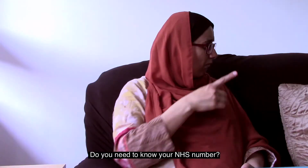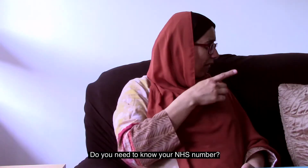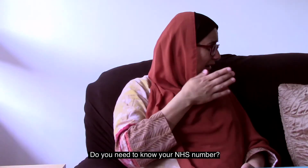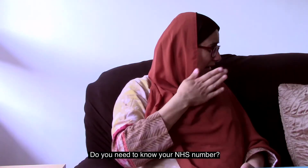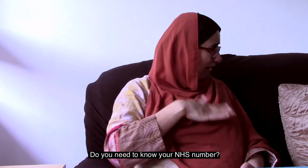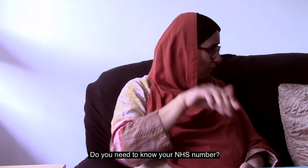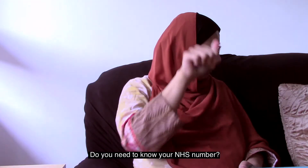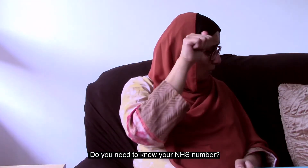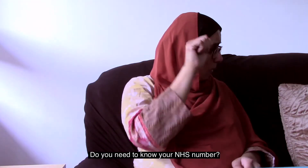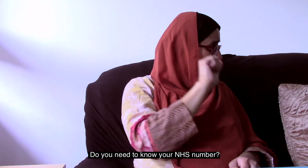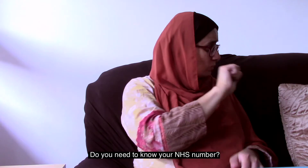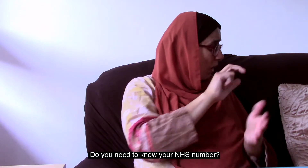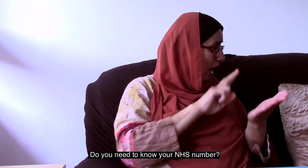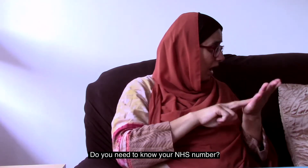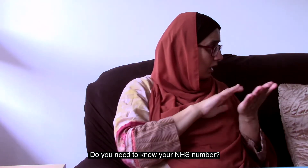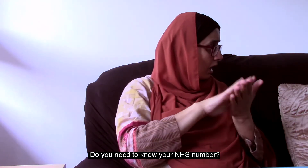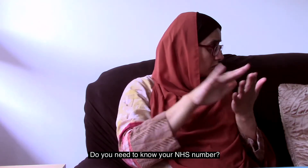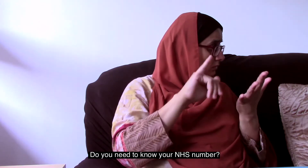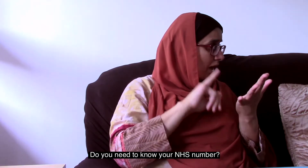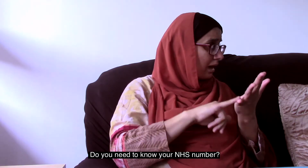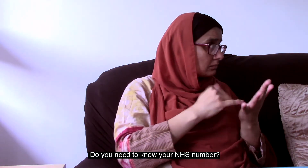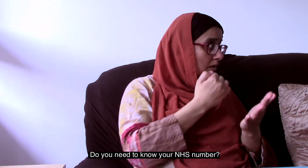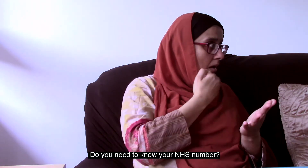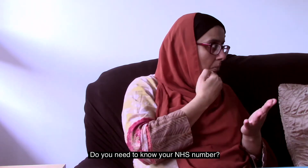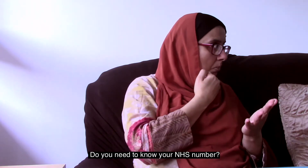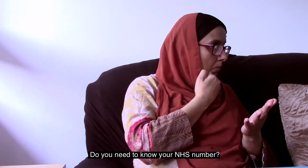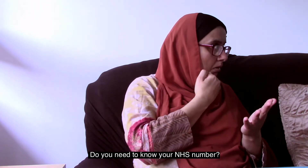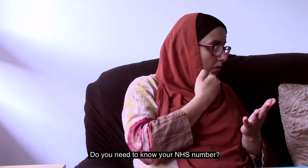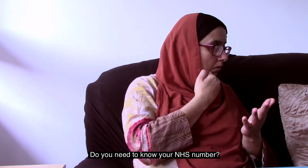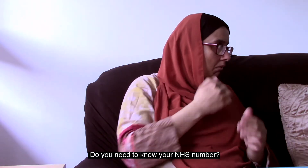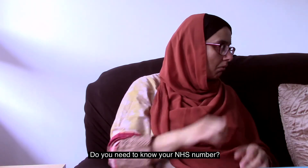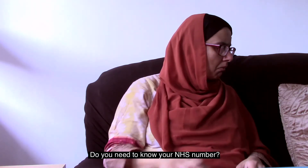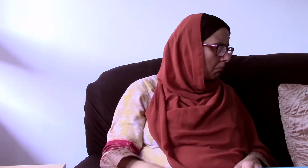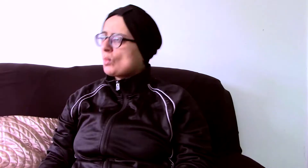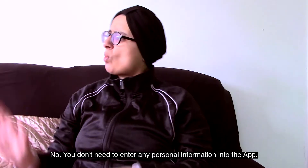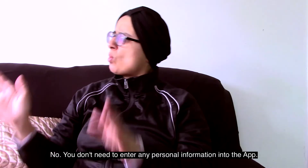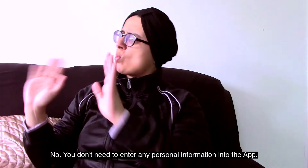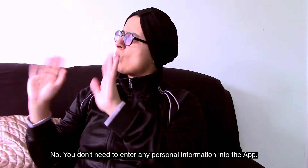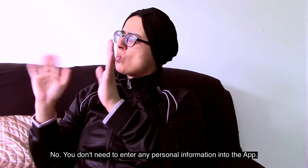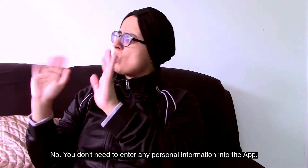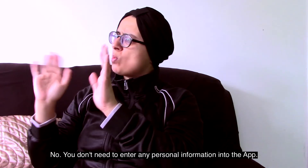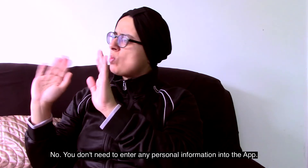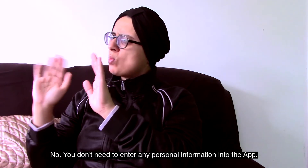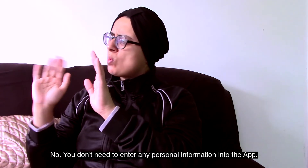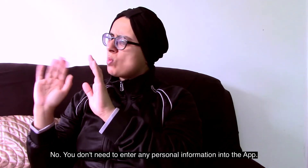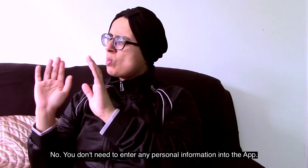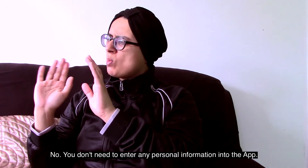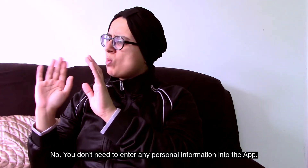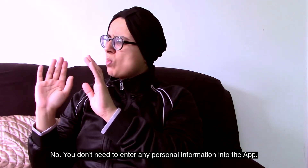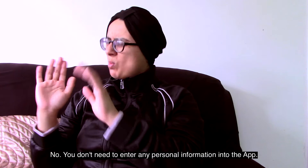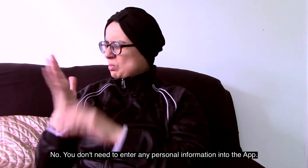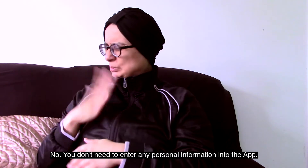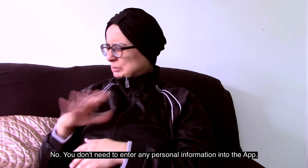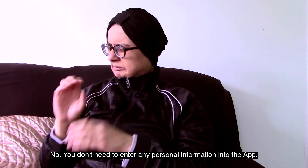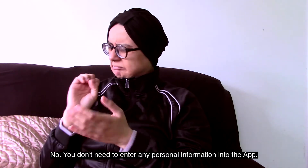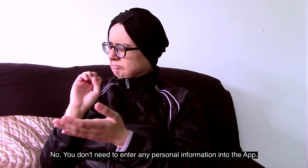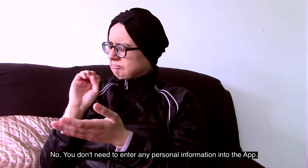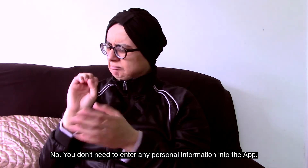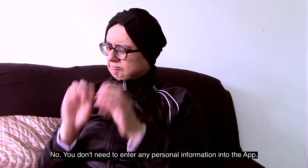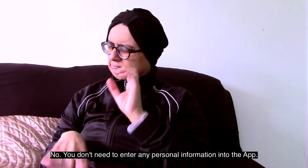Do you need to know your NHS number? No, you don't need to enter any personal information into the